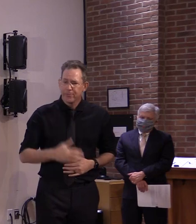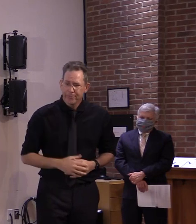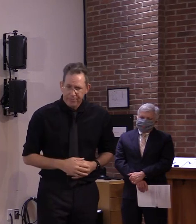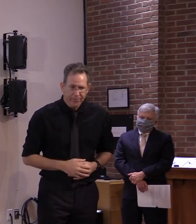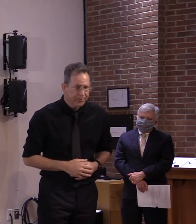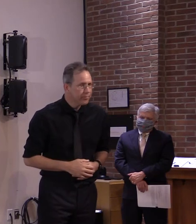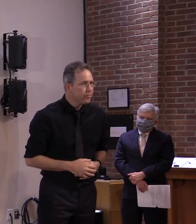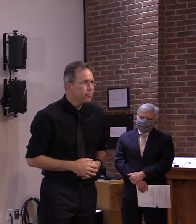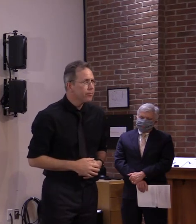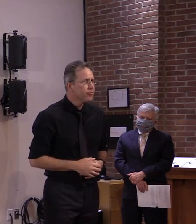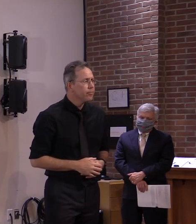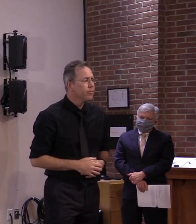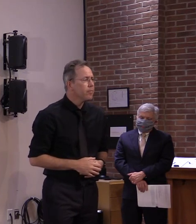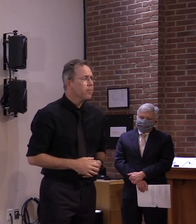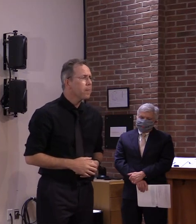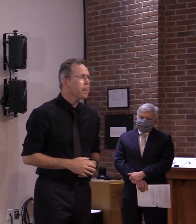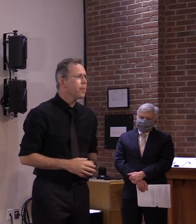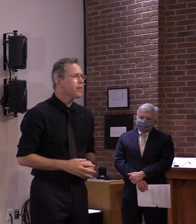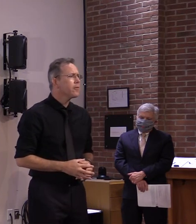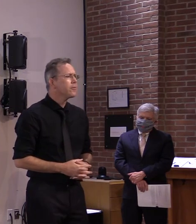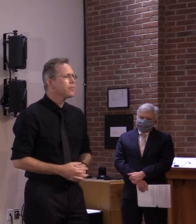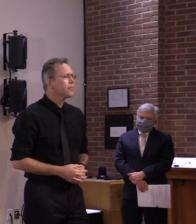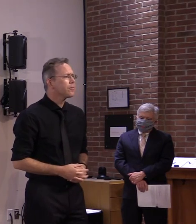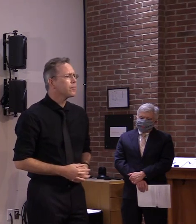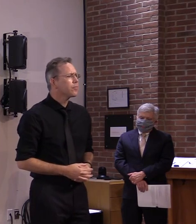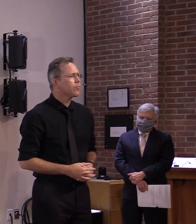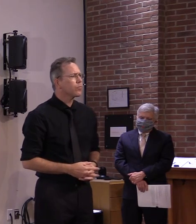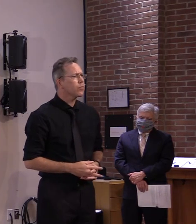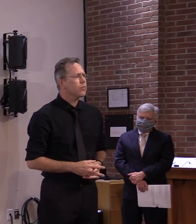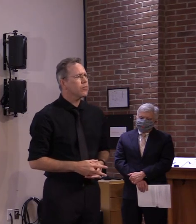you. All right, Eric, the Times Argus.